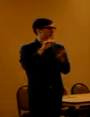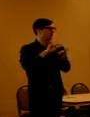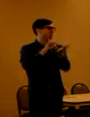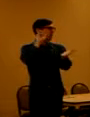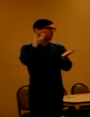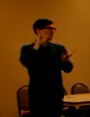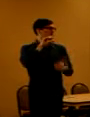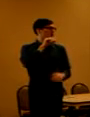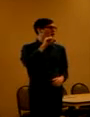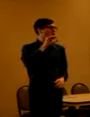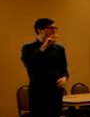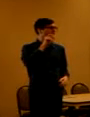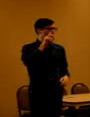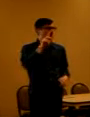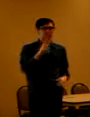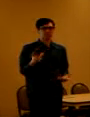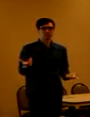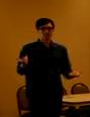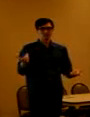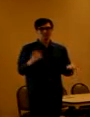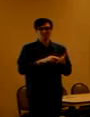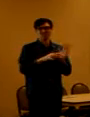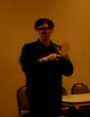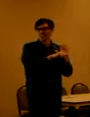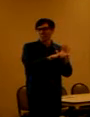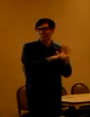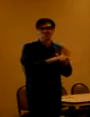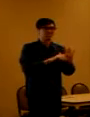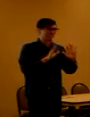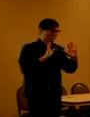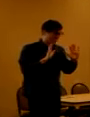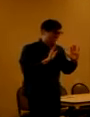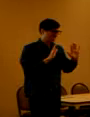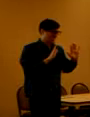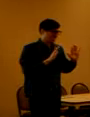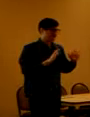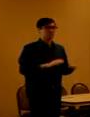to sex offenders. It means to offend. So it's a negative.